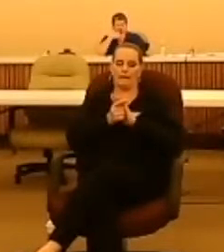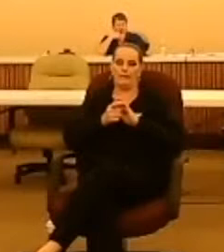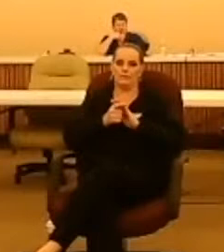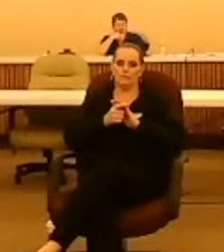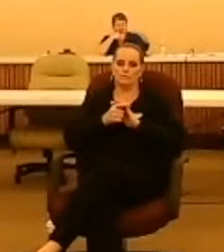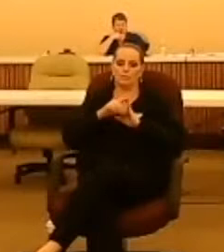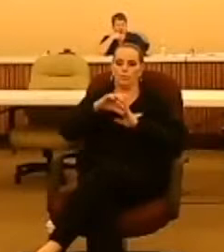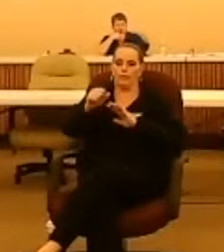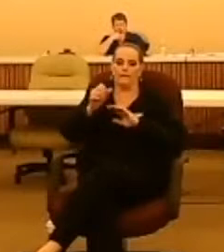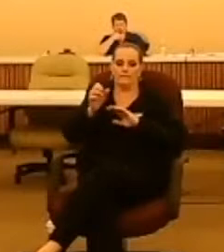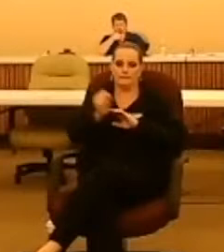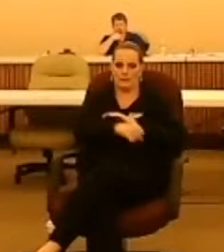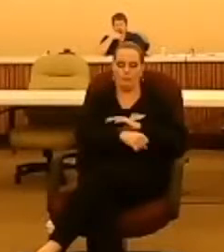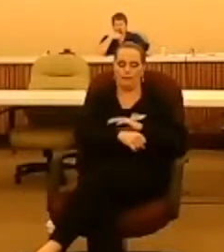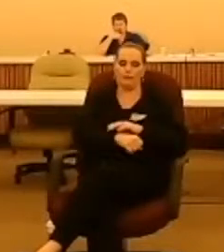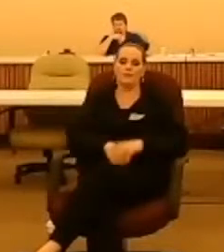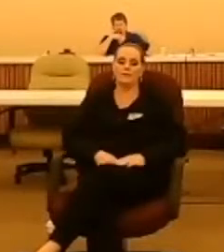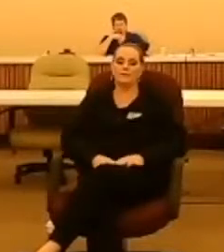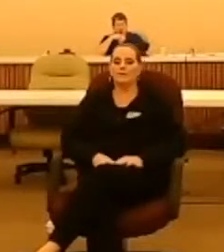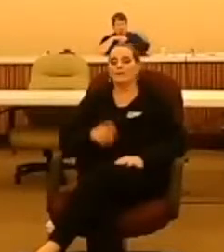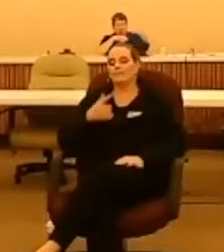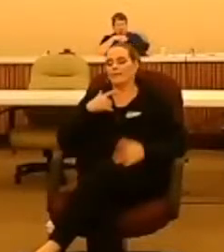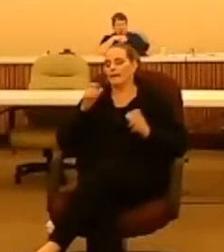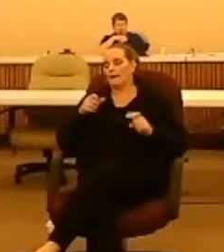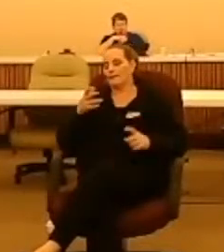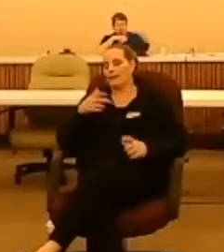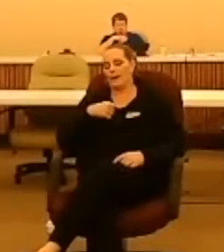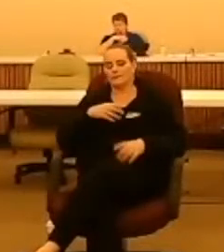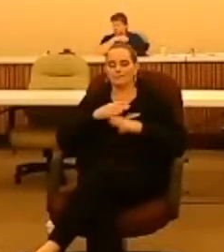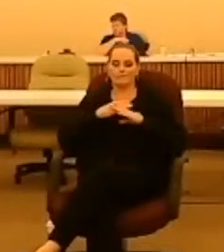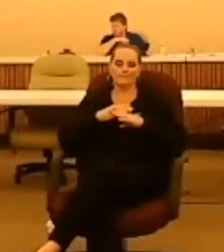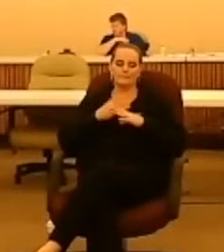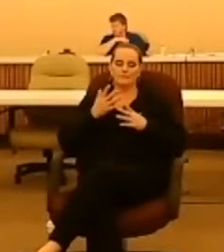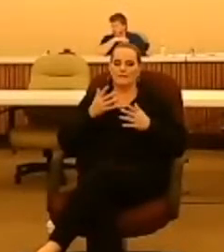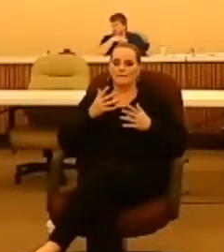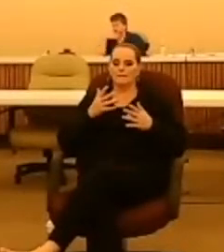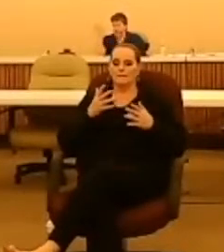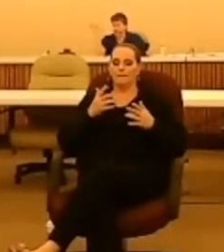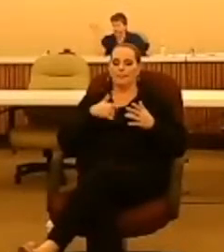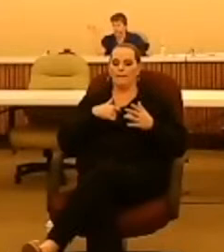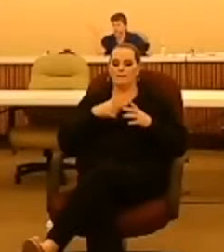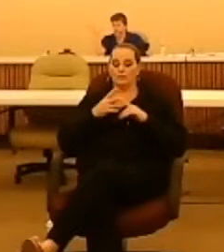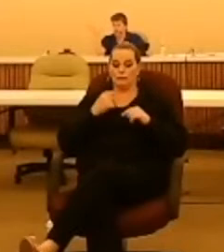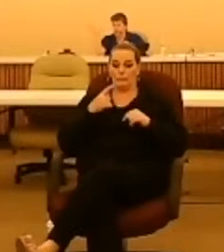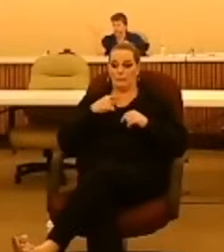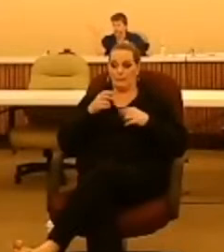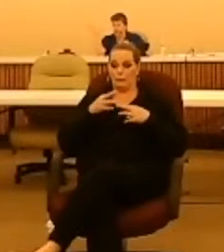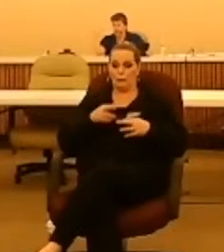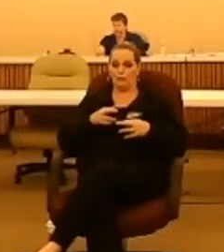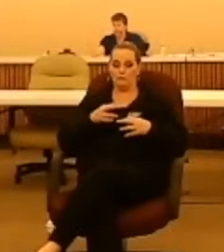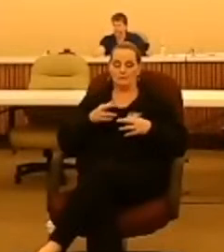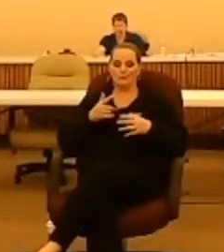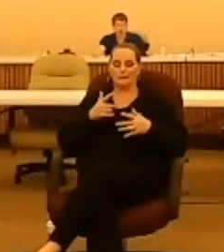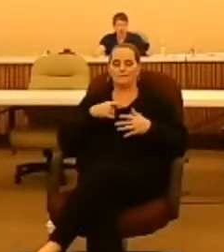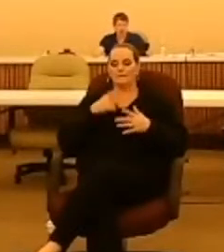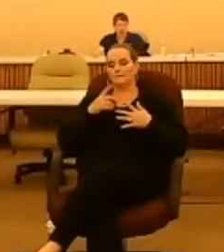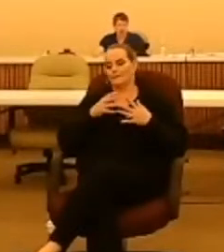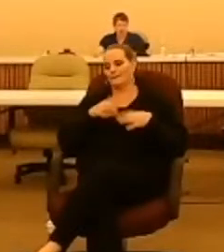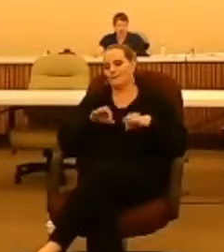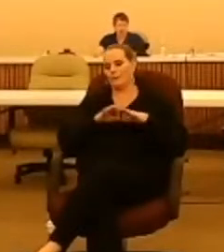potential hazard. So they could, if they want, prohibited trucks from the road altogether. We'd be fine with that. But the key is